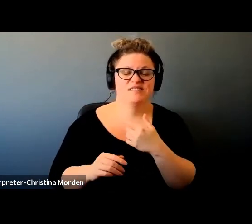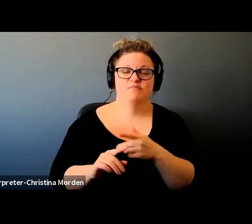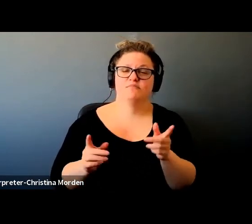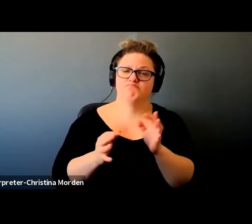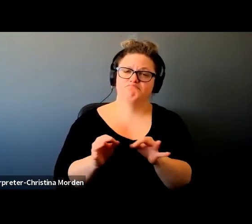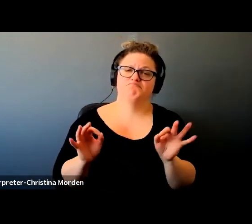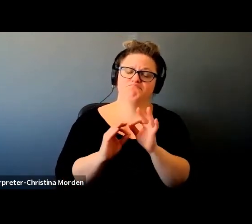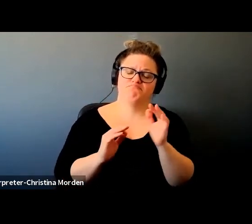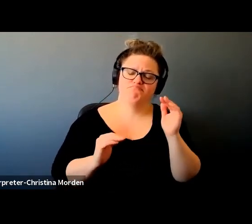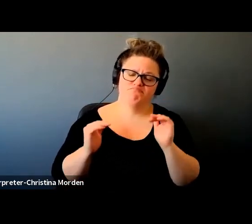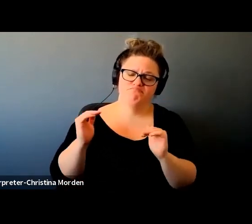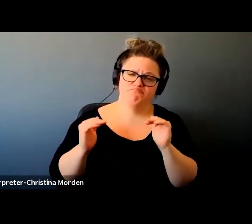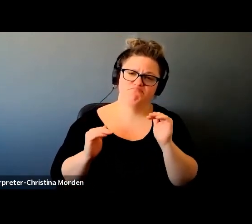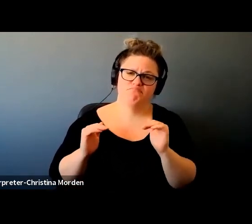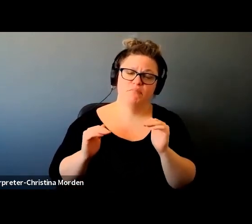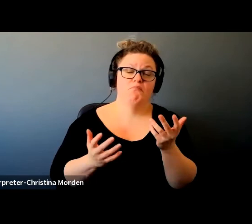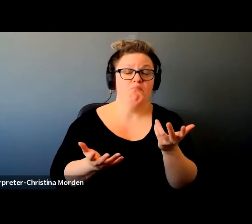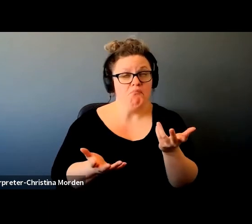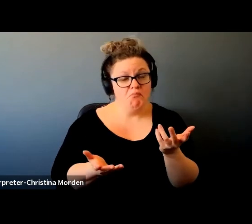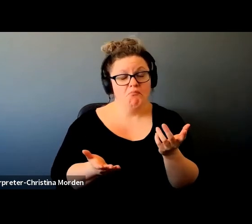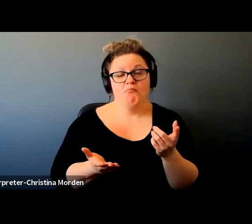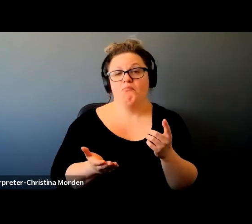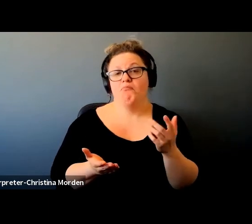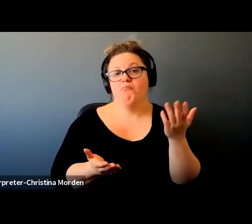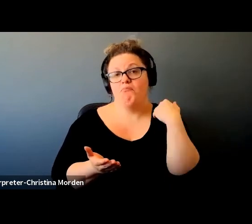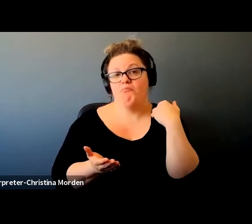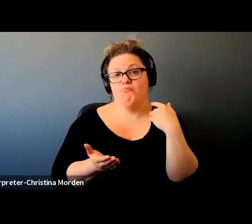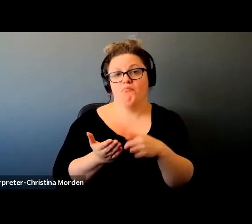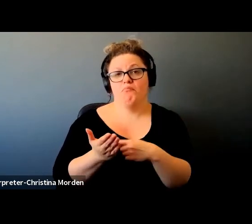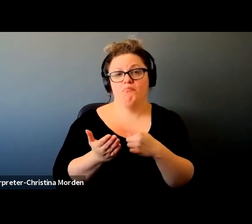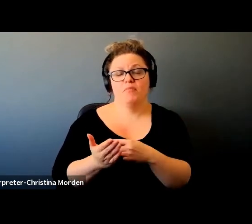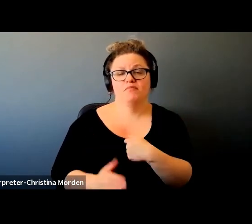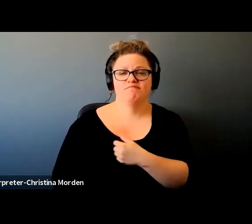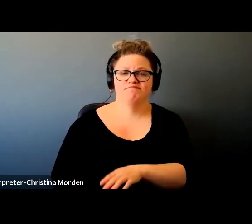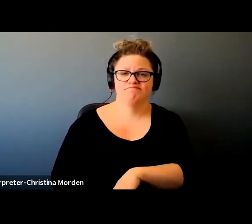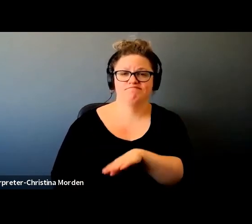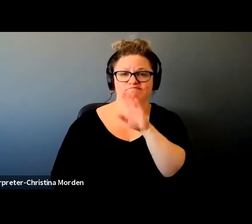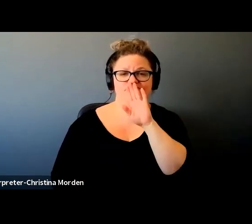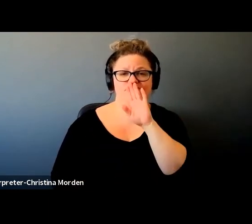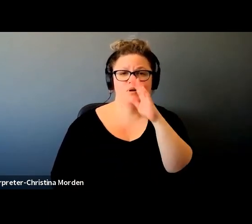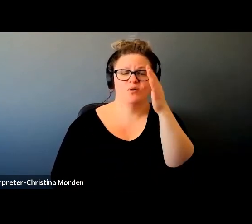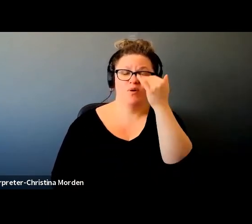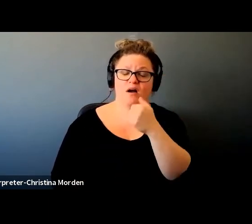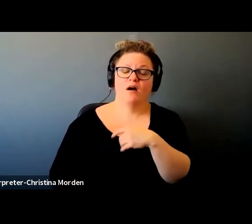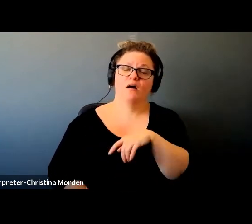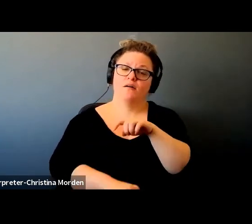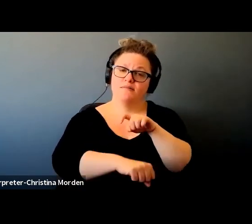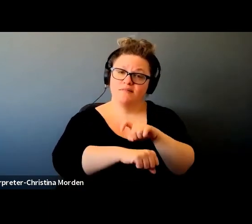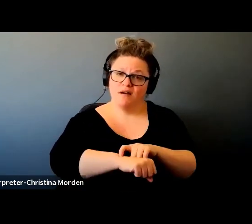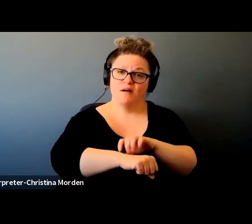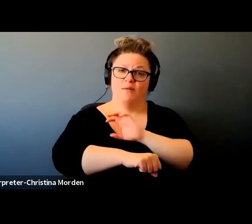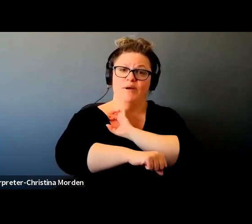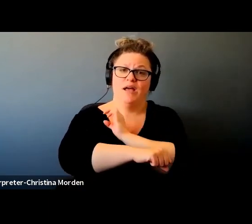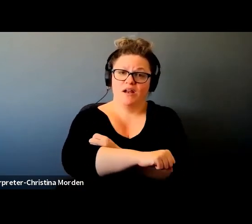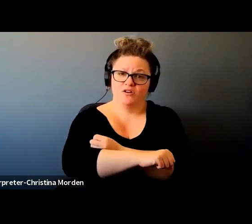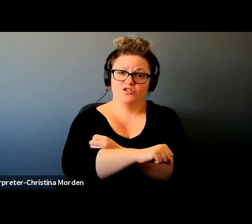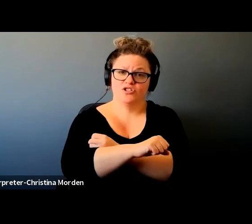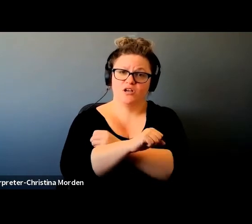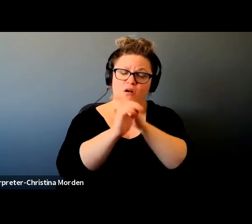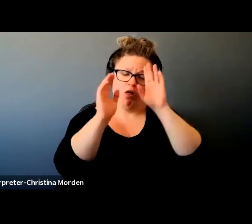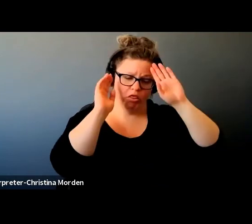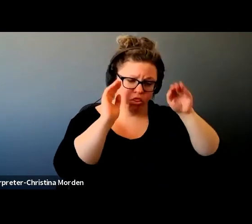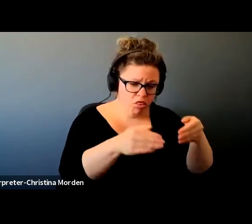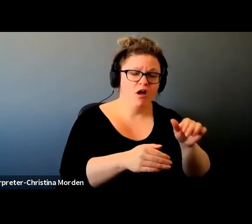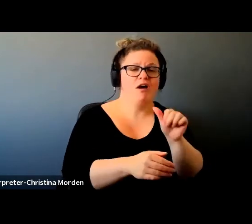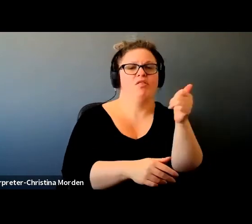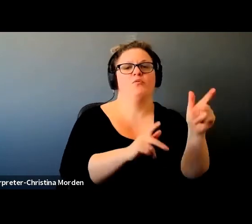There are times where I have felt very frustrated because all my time and energy is working on other people's